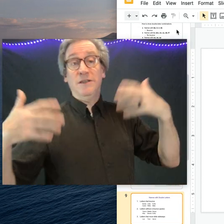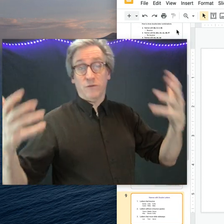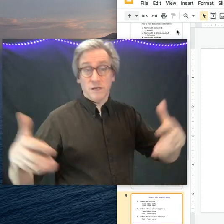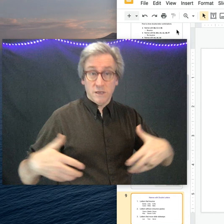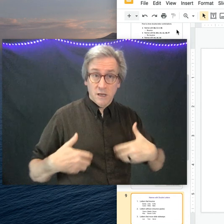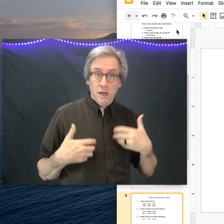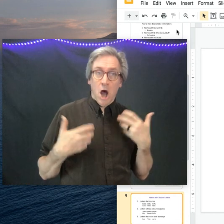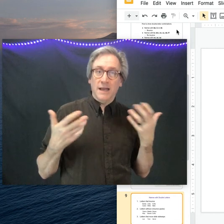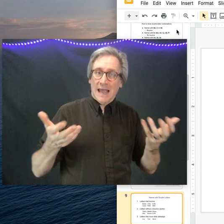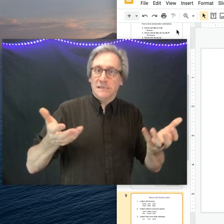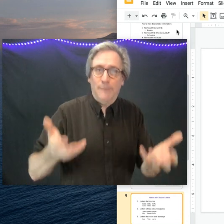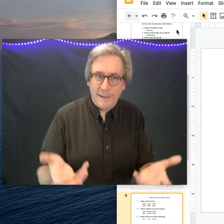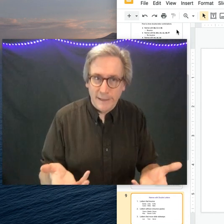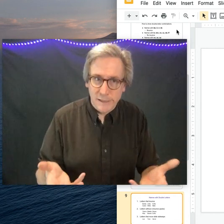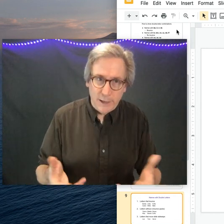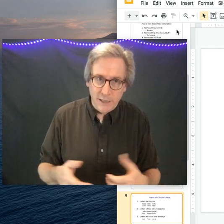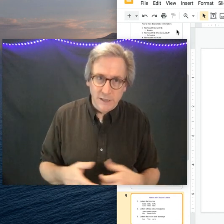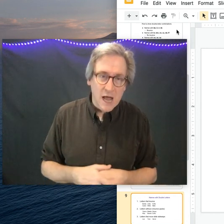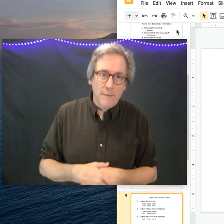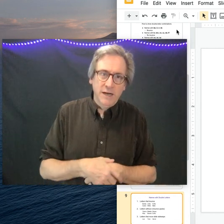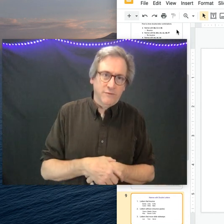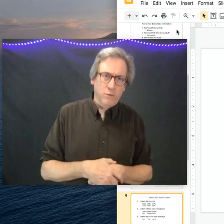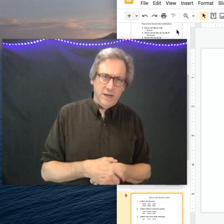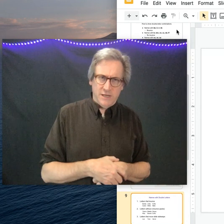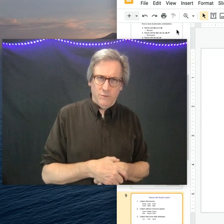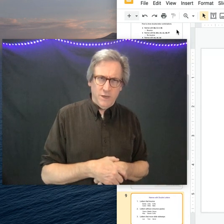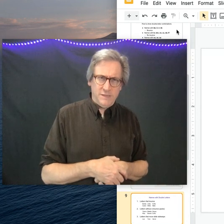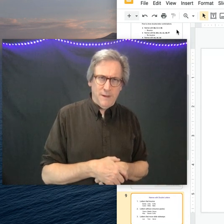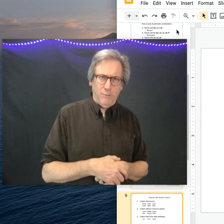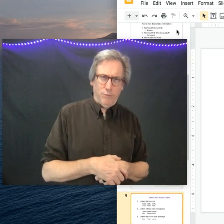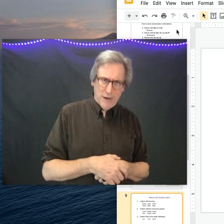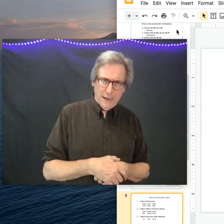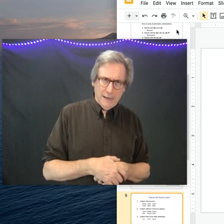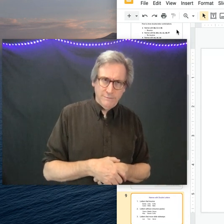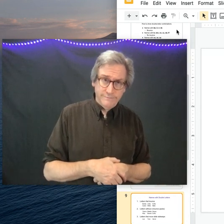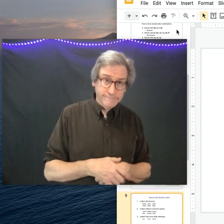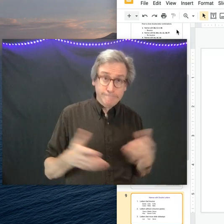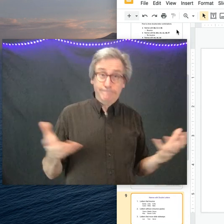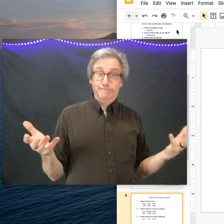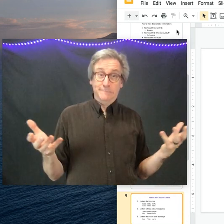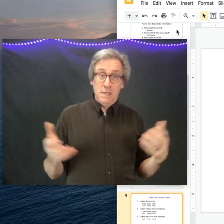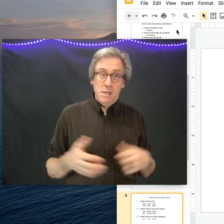unusual, different, unexpected spellings. How many different ways can we spell Brittany?